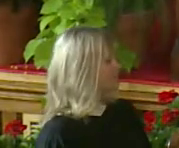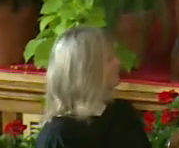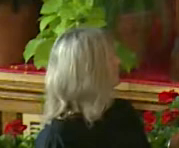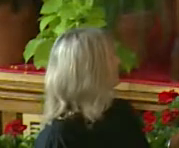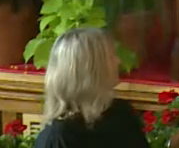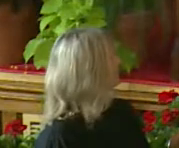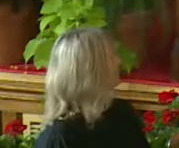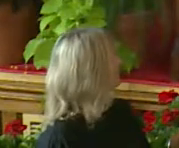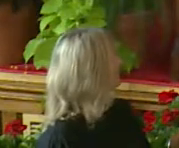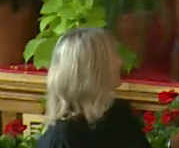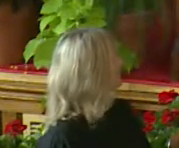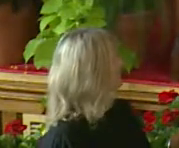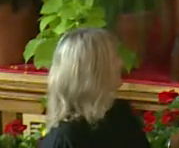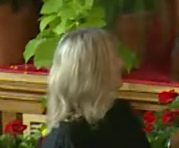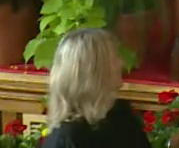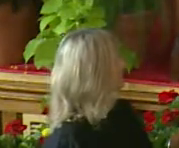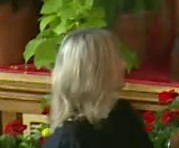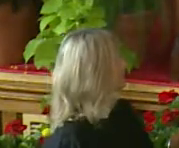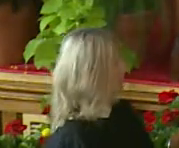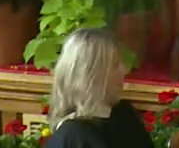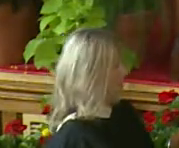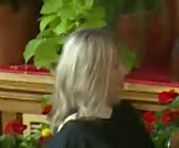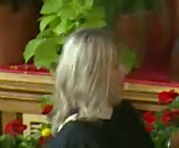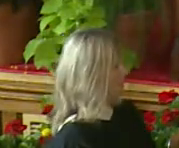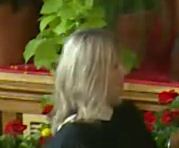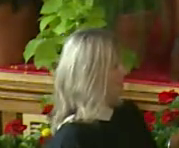Jeffrey David Kapp.